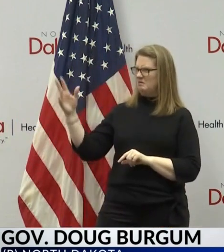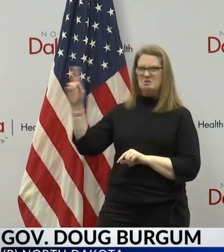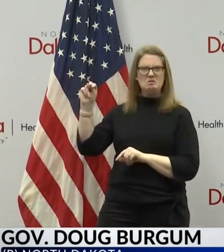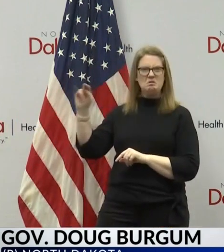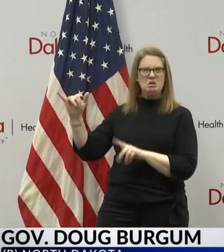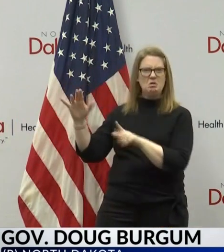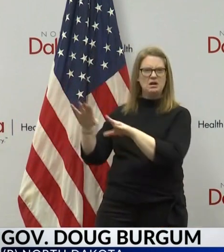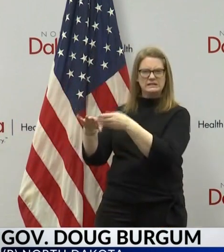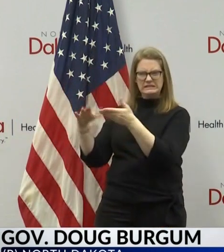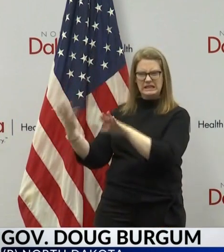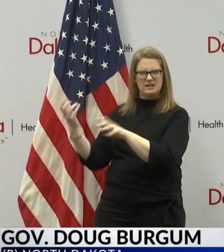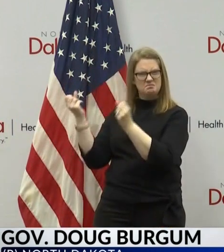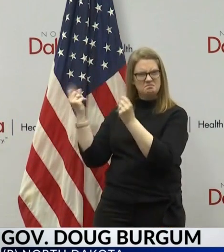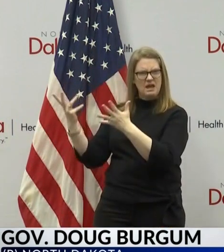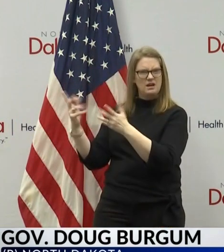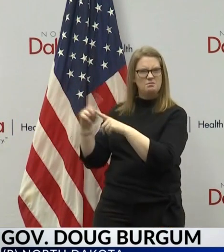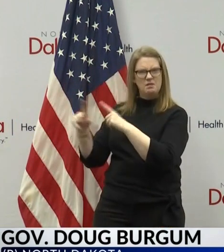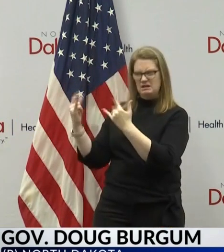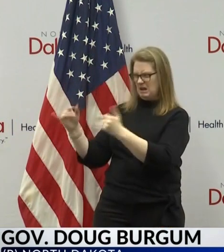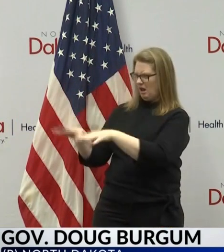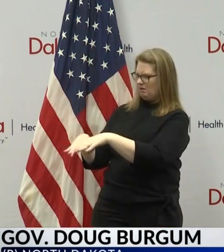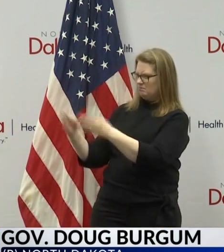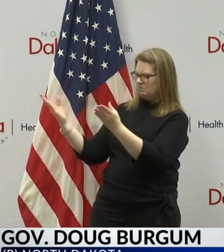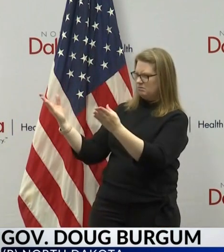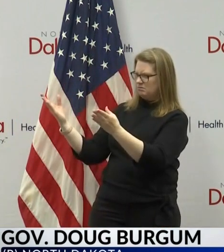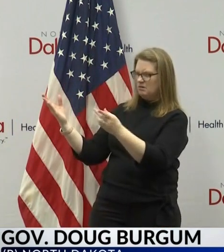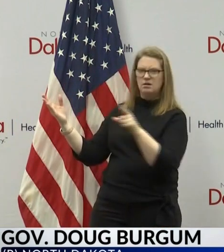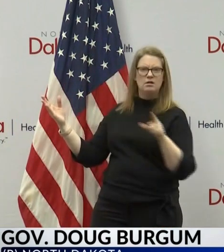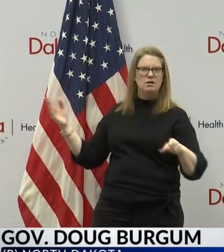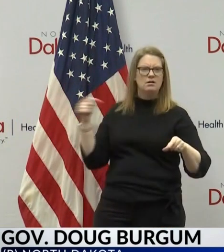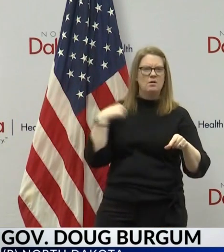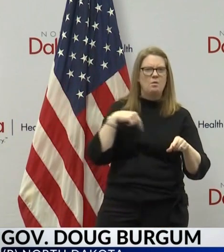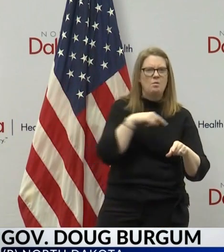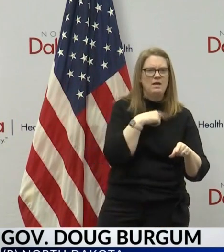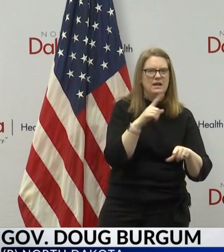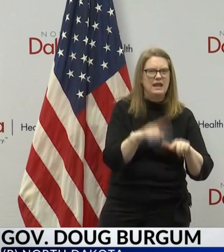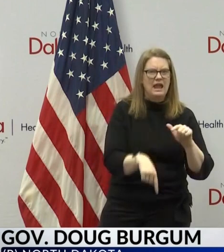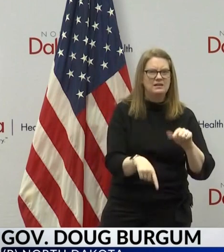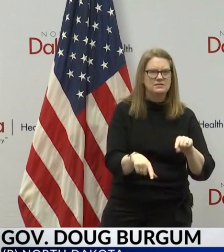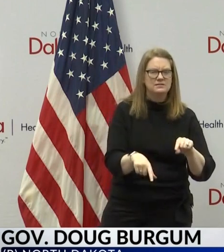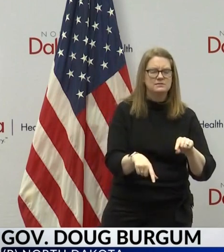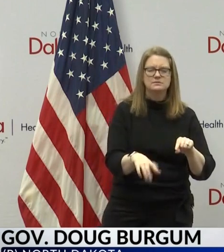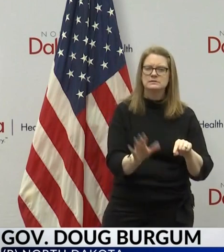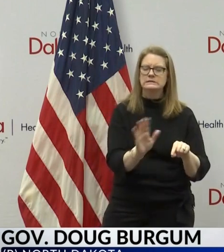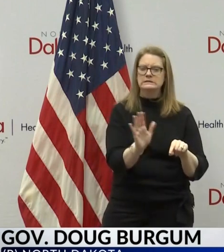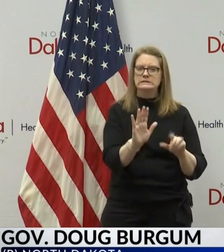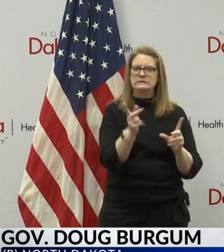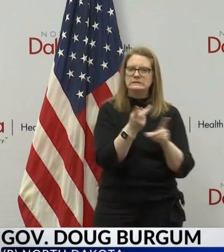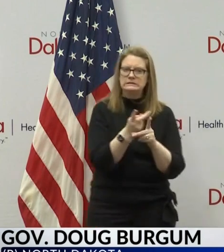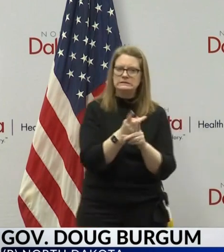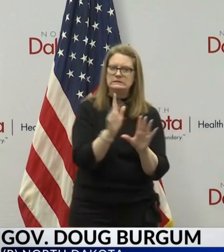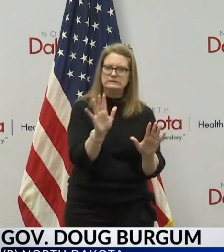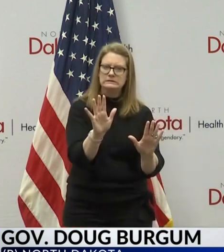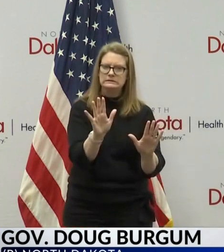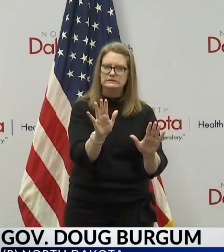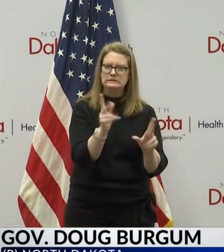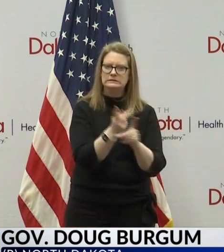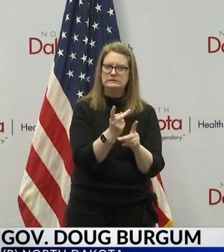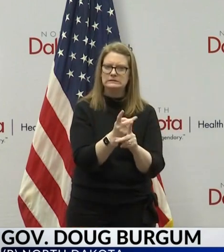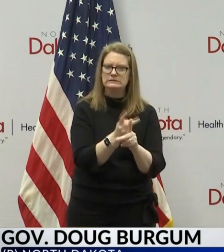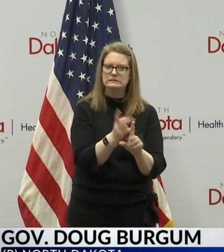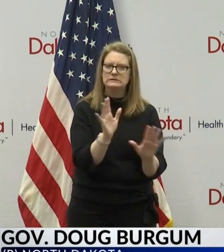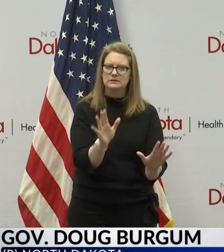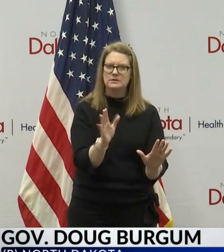up, why aren't we opening up? That'll be a communication challenge for us, but we have to just keep monitoring and